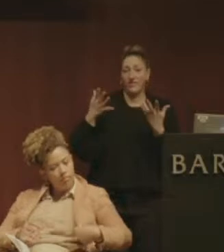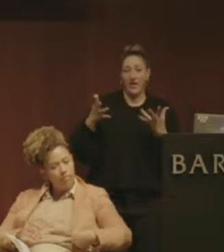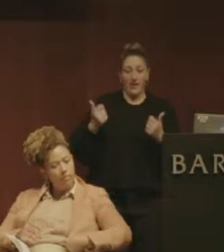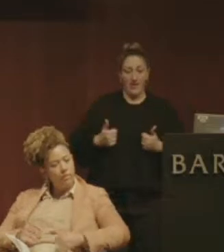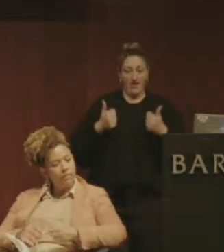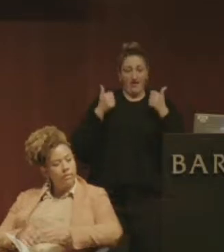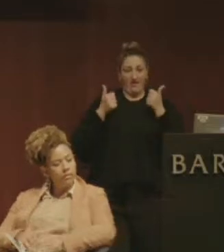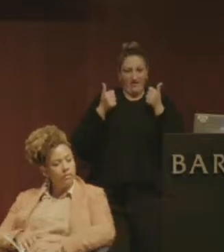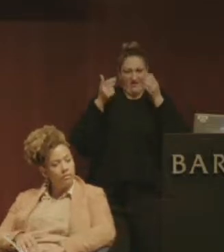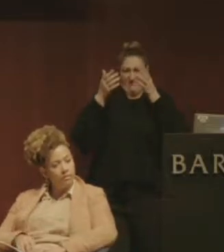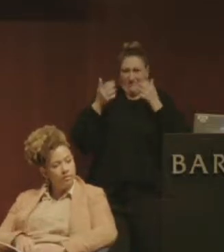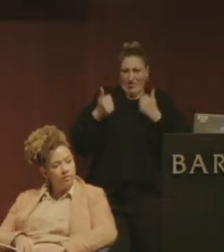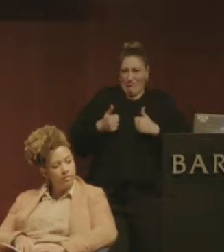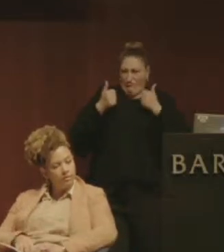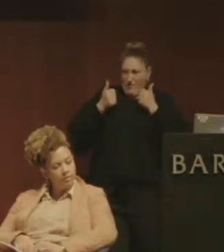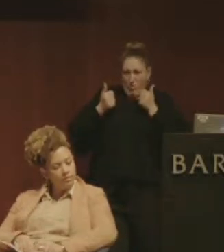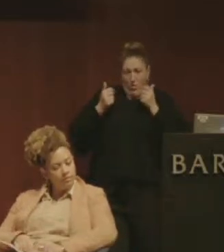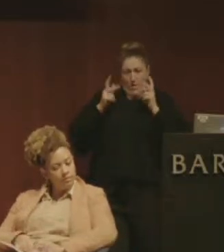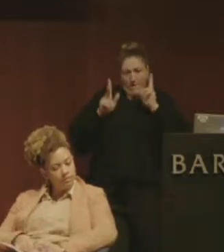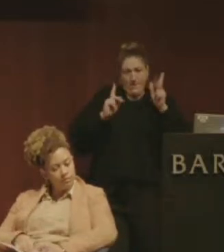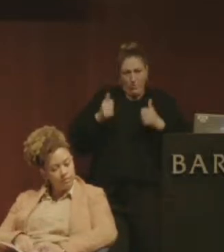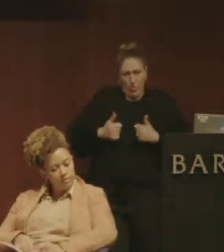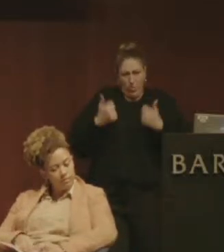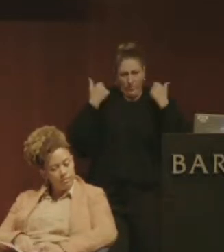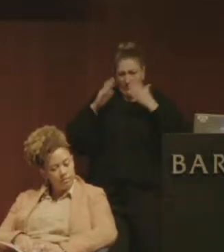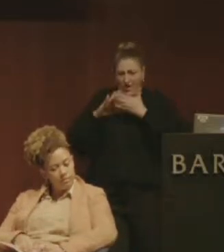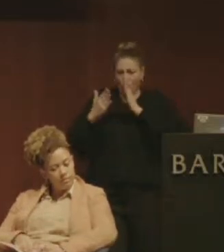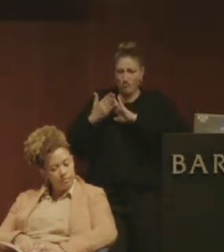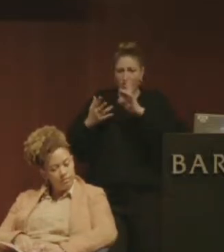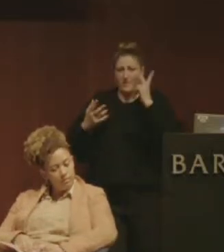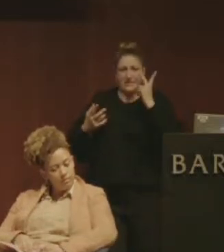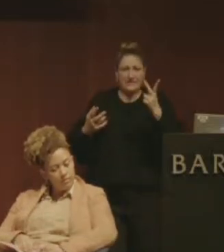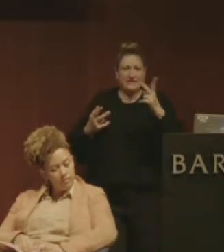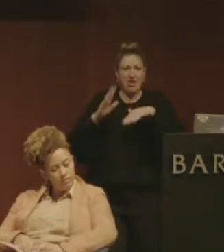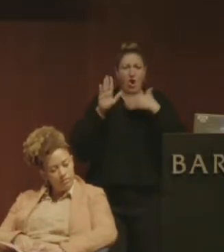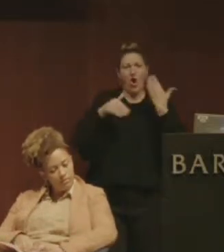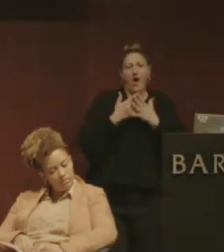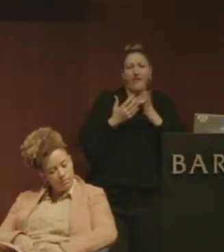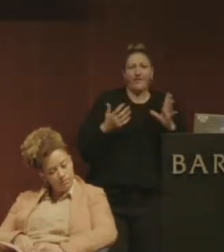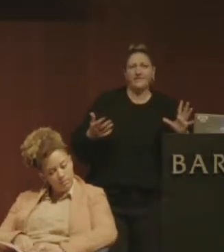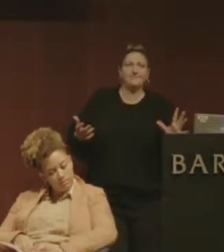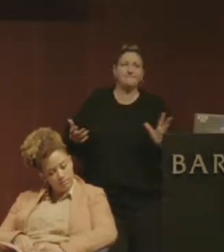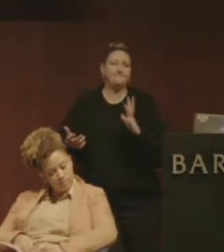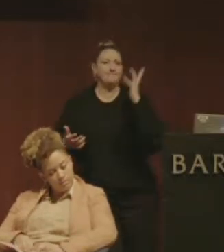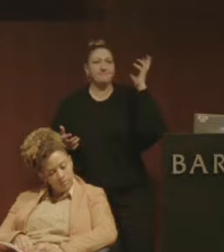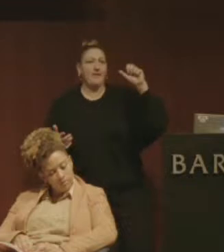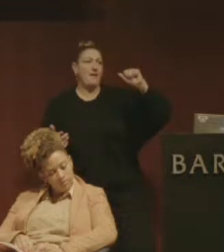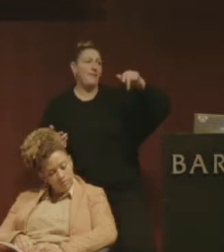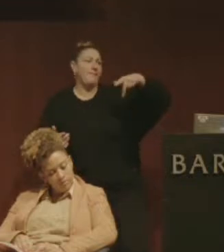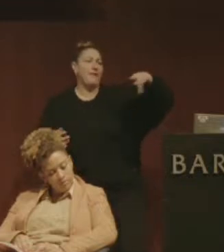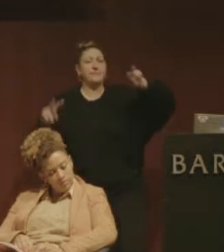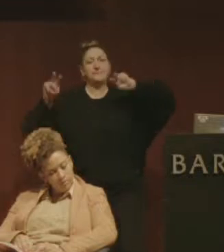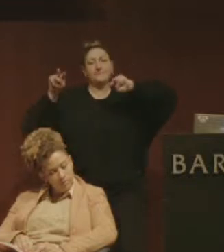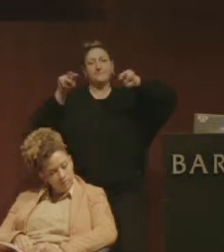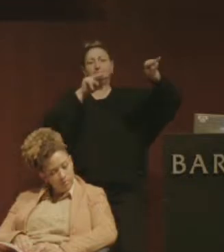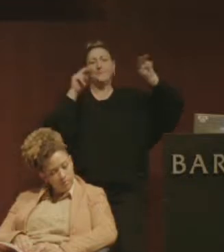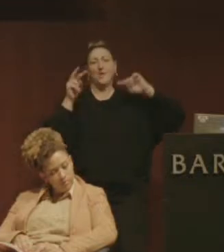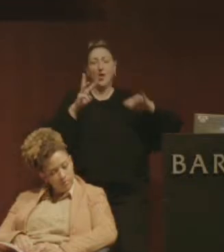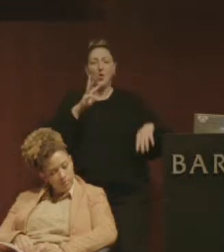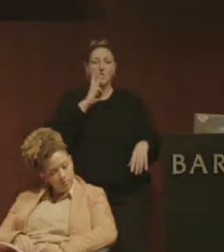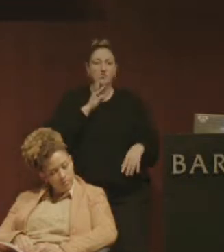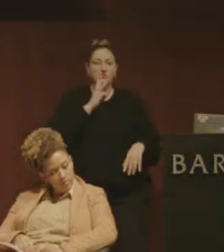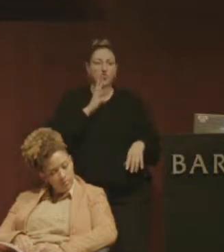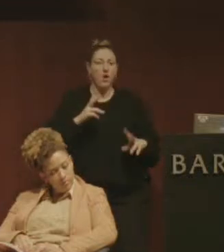Residents witnessed the expansion of the Bahia Marina Yacht Club and the construction of more luxury apartments overlooking the bay. They